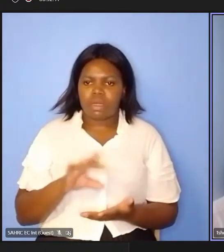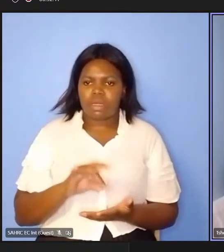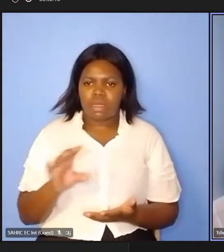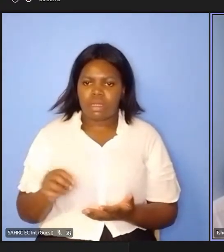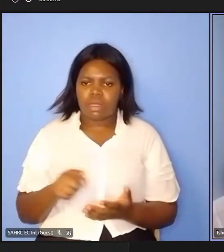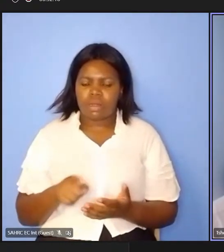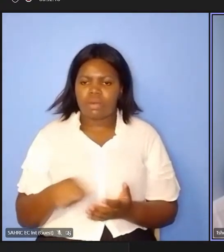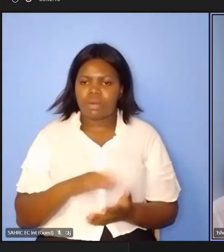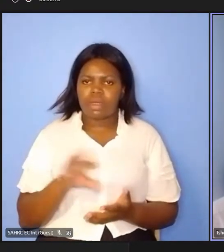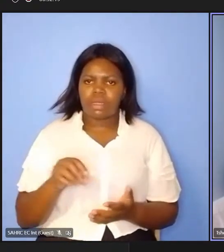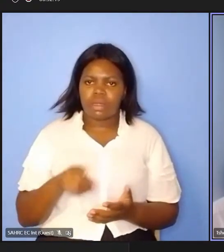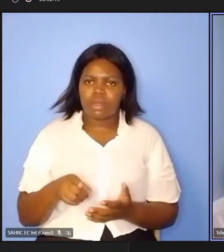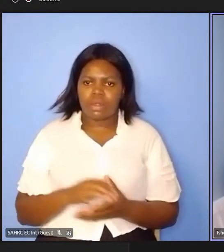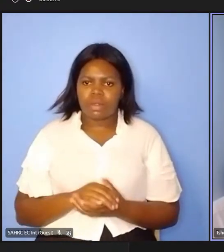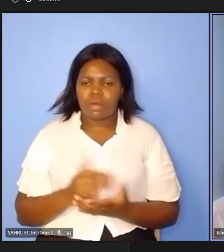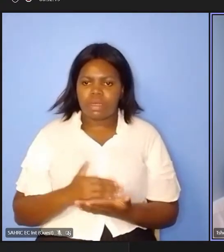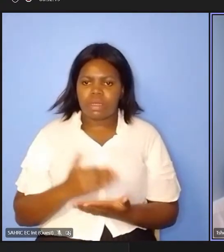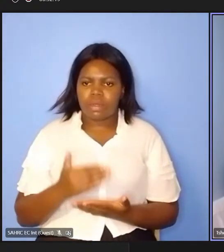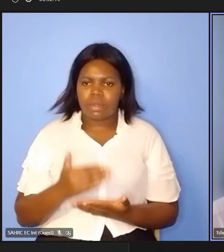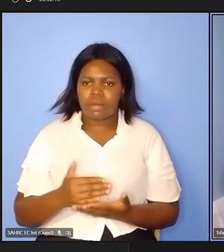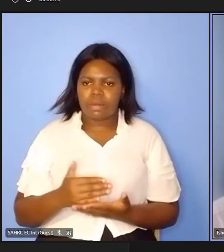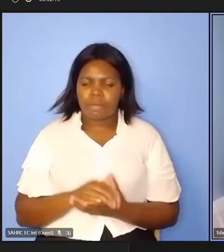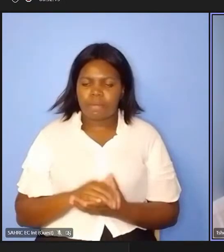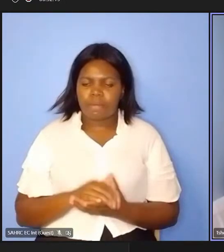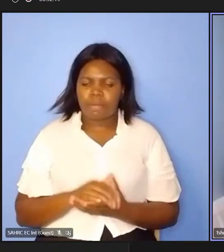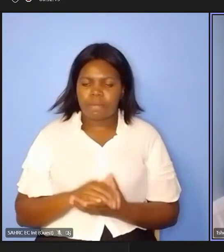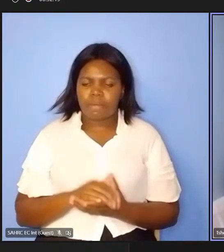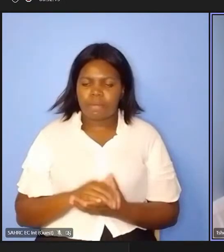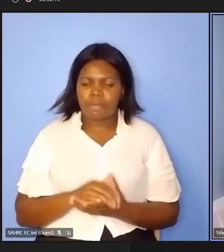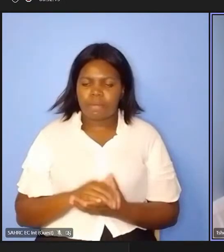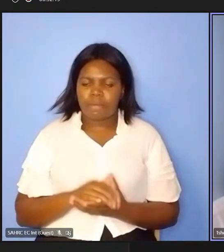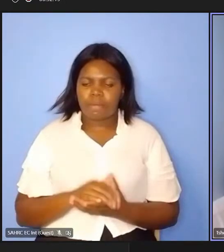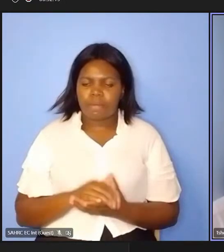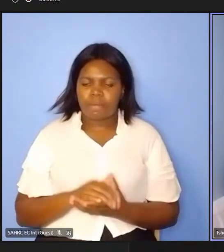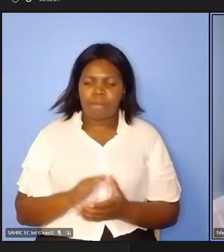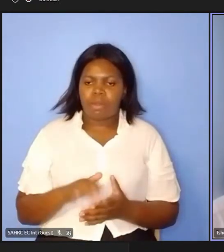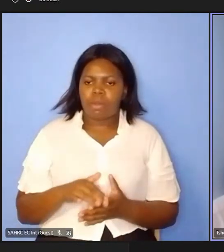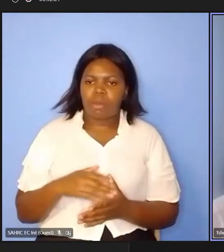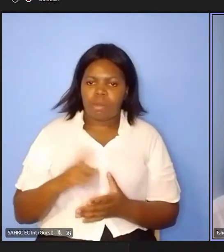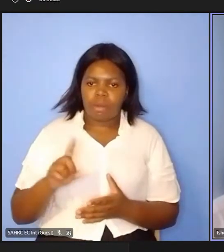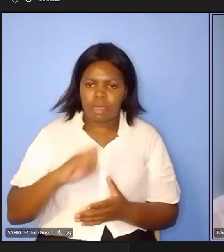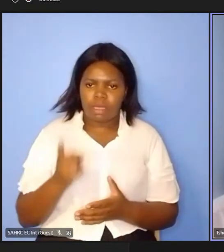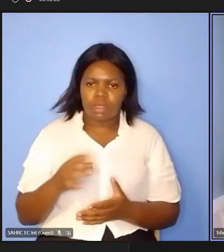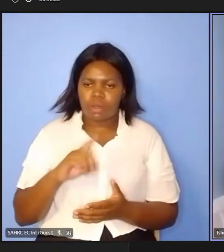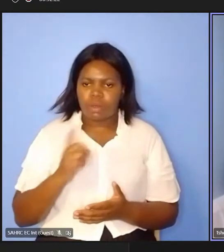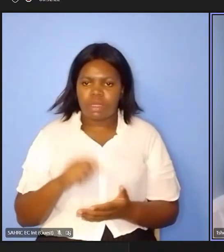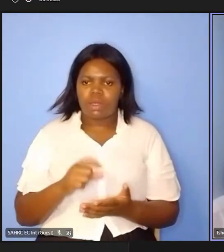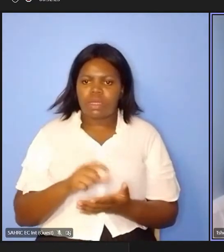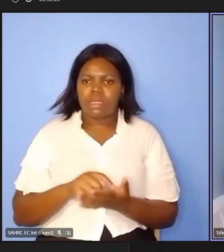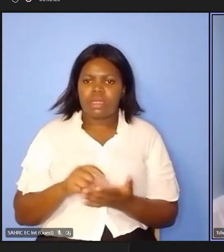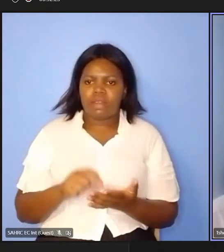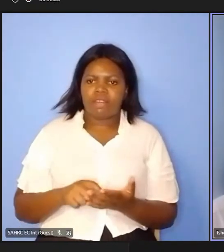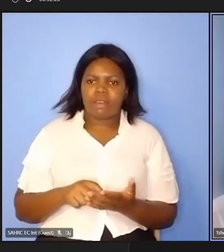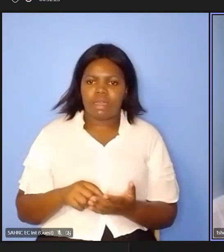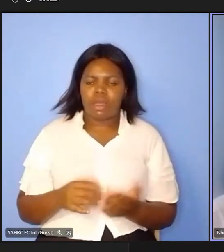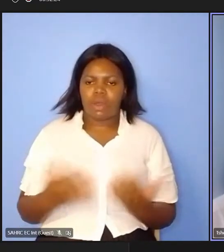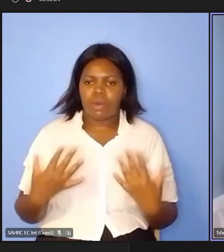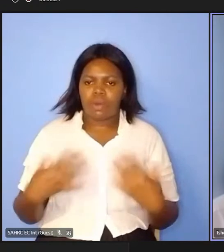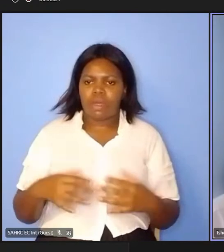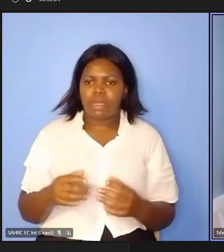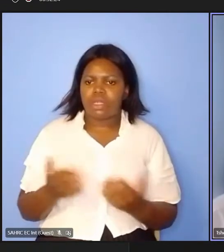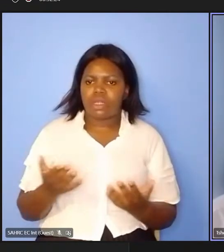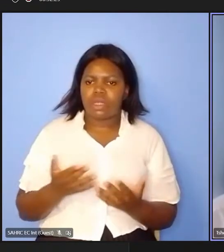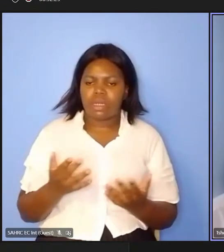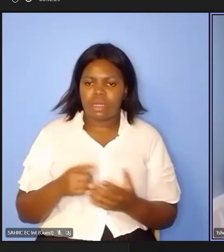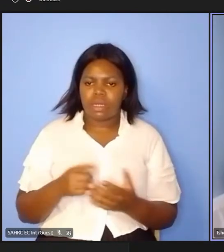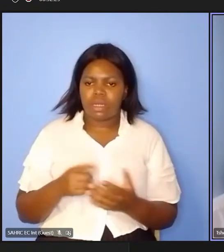is happening on a daily basis. When you know that if I identify as a certain gender, wearing gender which confirms with the